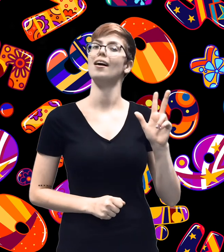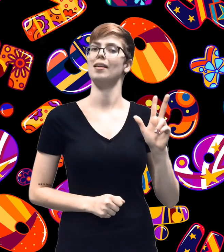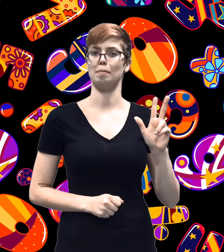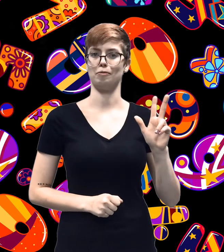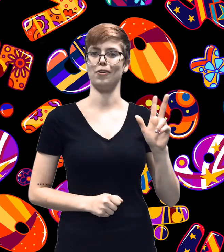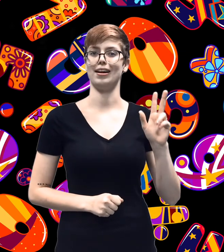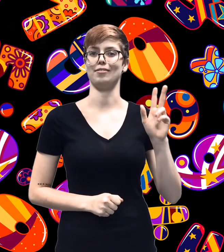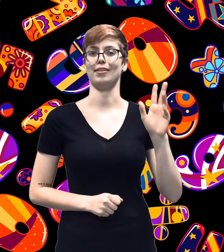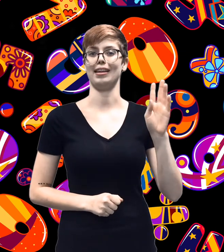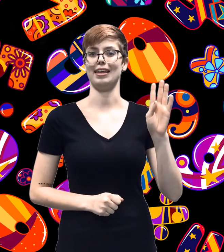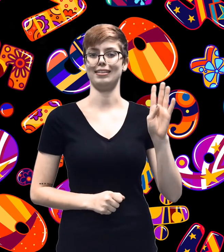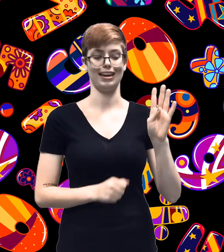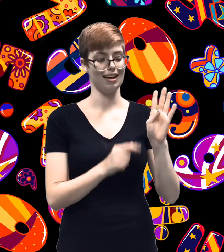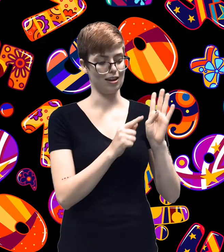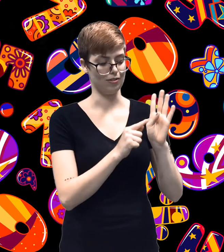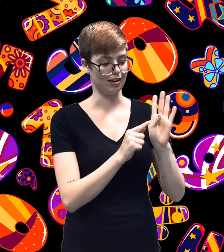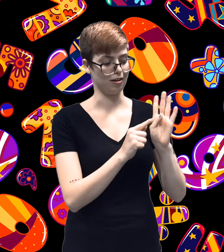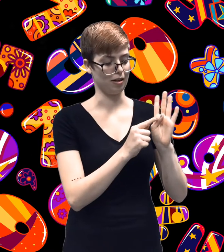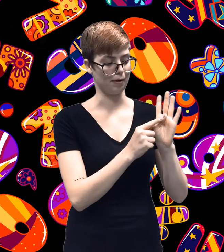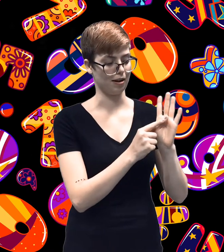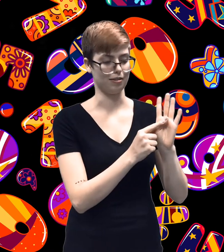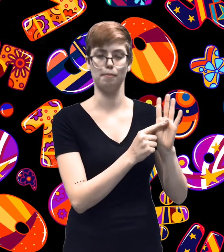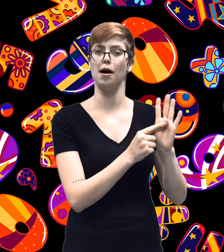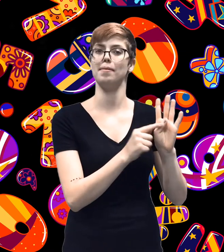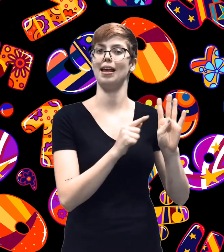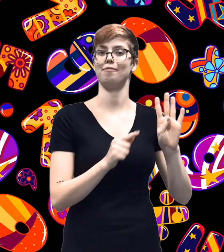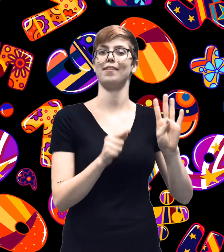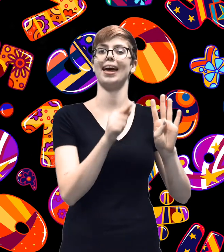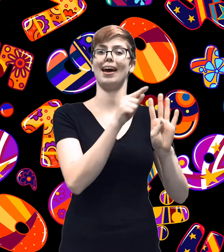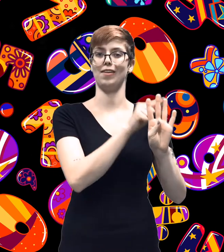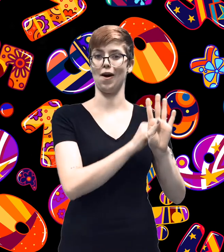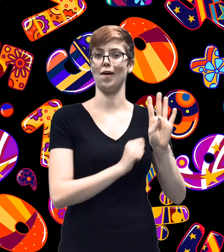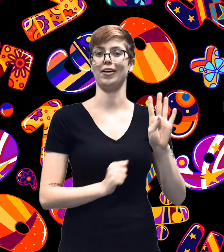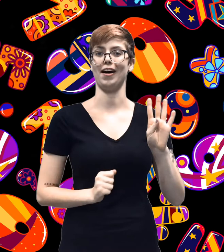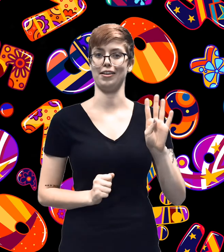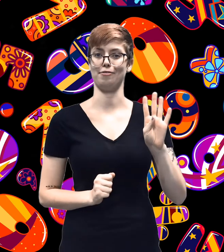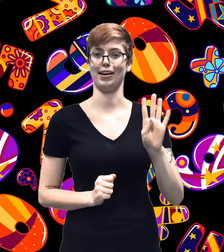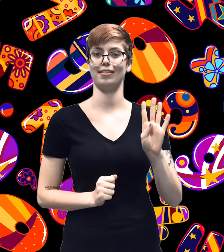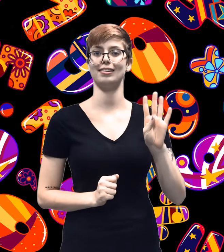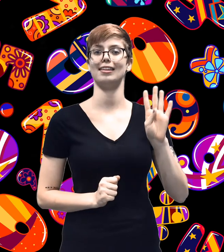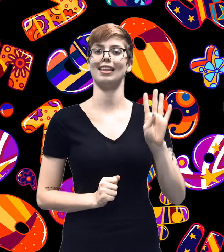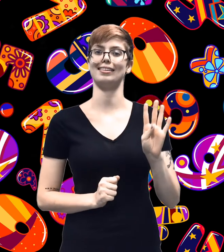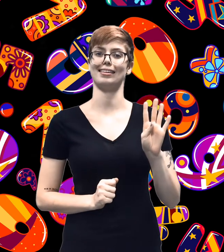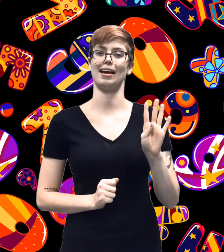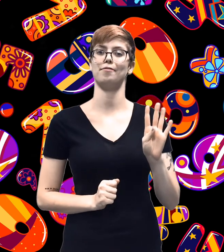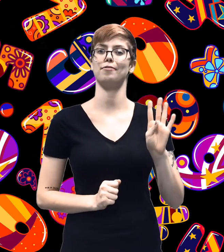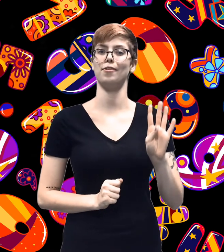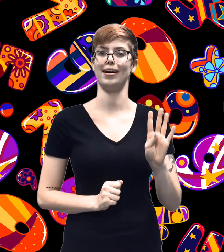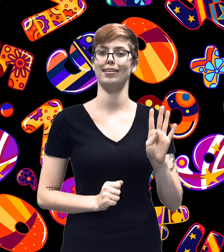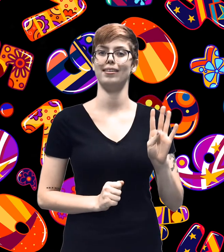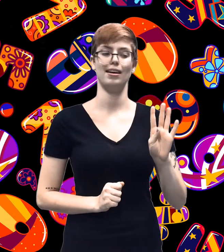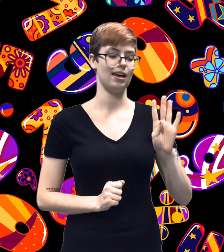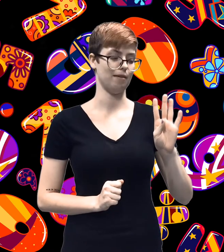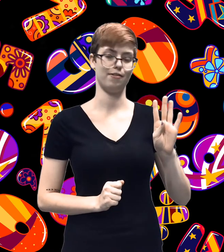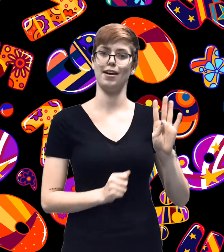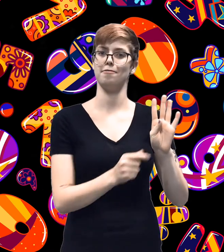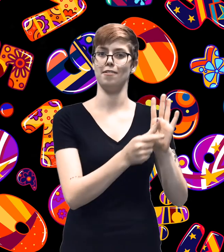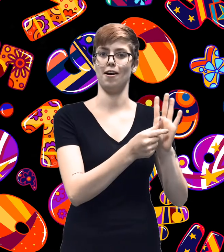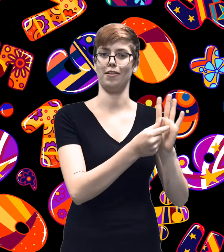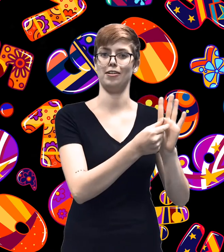Number 4 is really easy. You tuck your thumb across your palm and fan out all your other fingers. That's a sign for 4. And 5, all you do